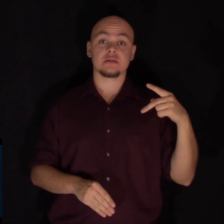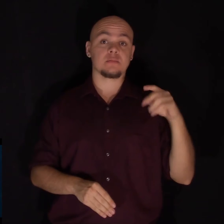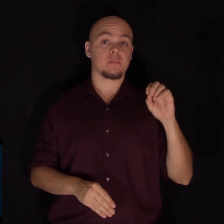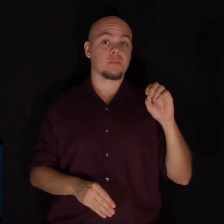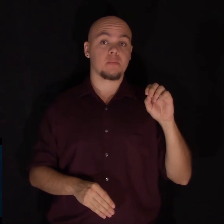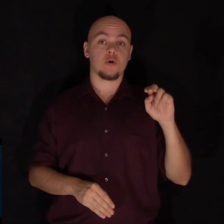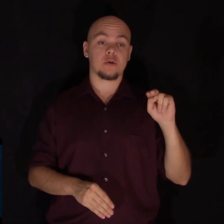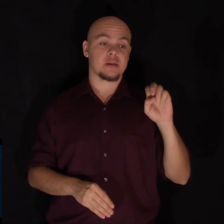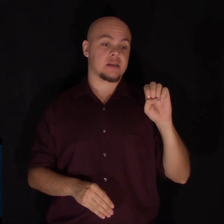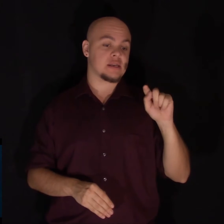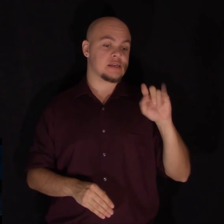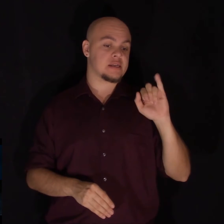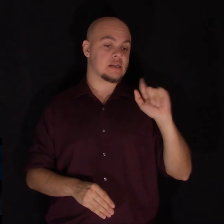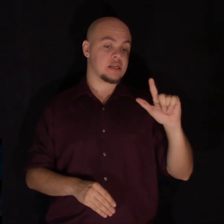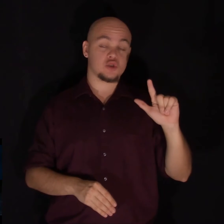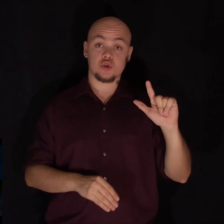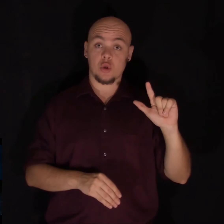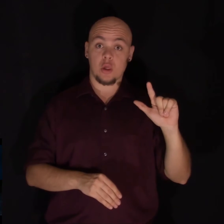just need to keep going.